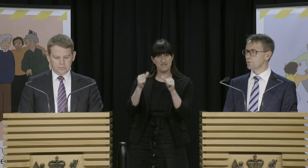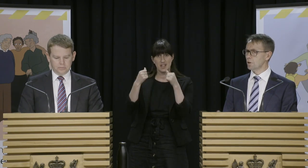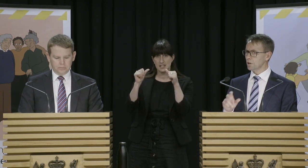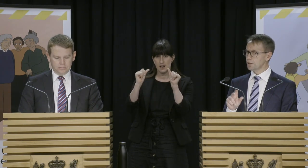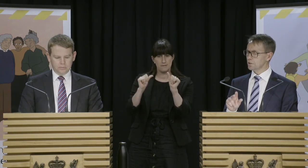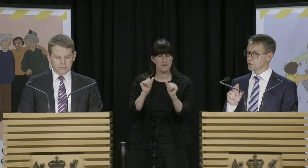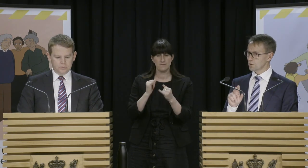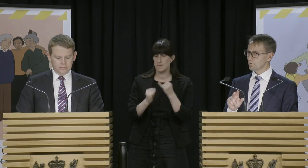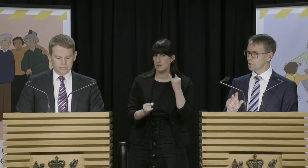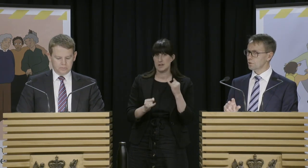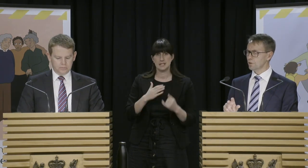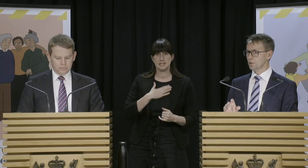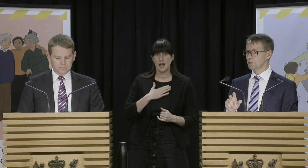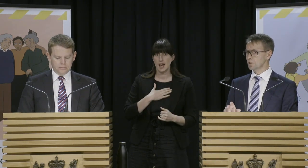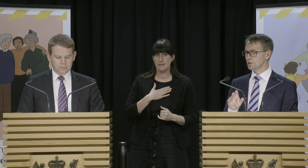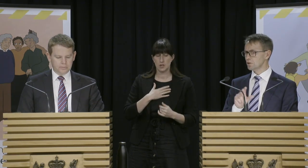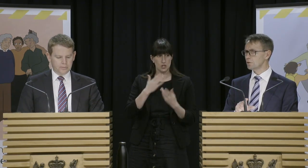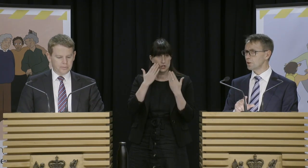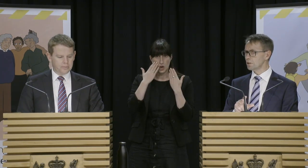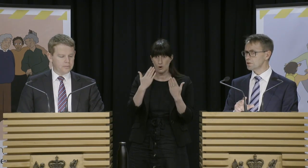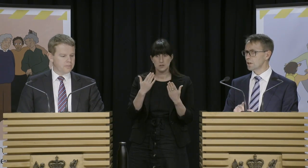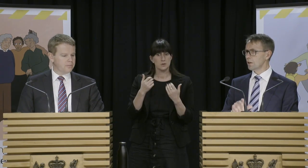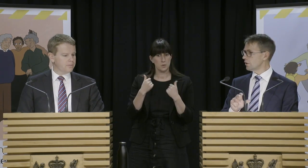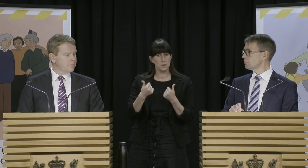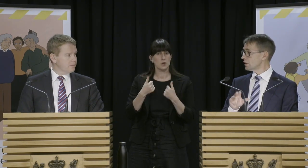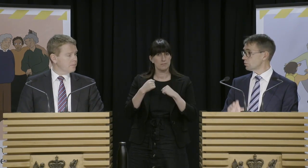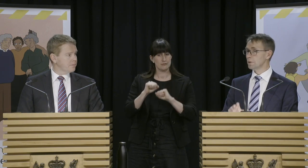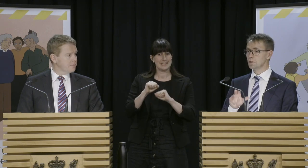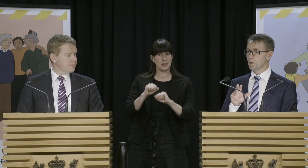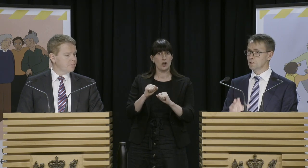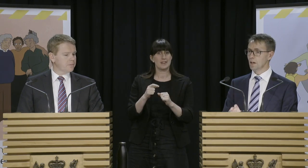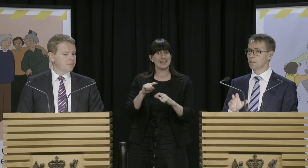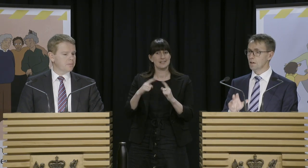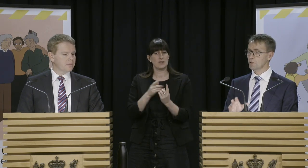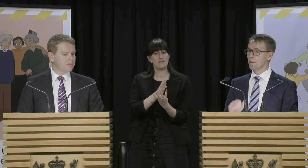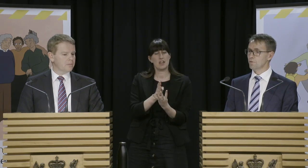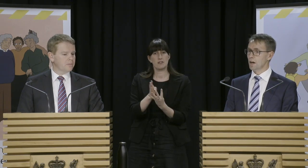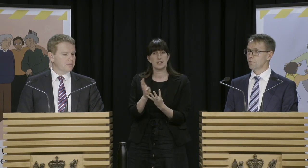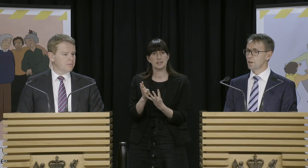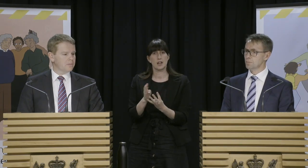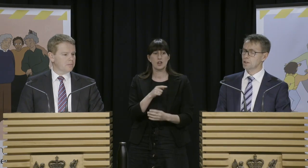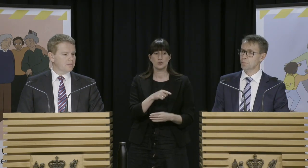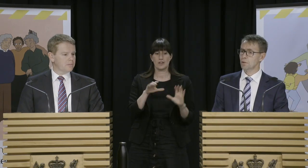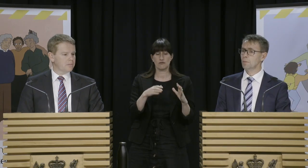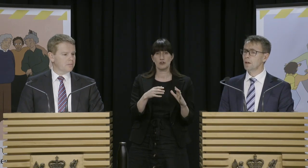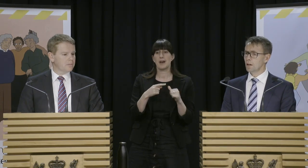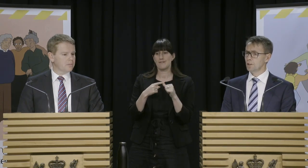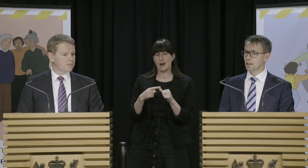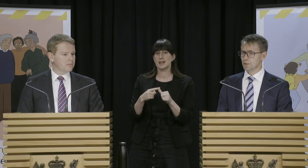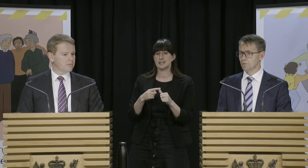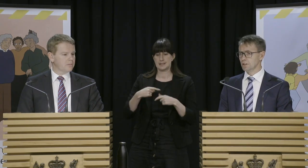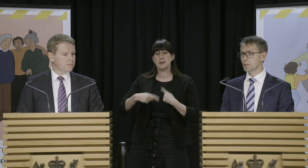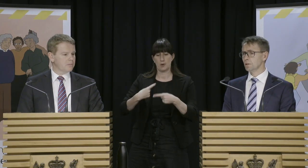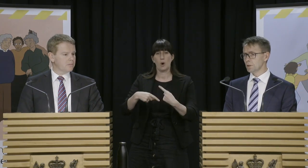safety profile and showing very good effectiveness against the new variants, their advice would be to maintain our Pfizer-based program.